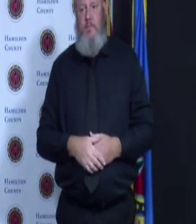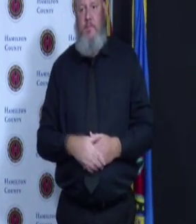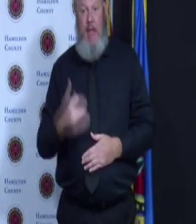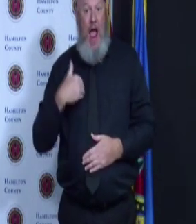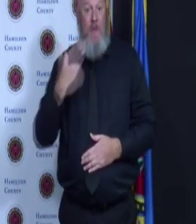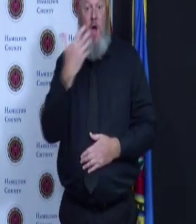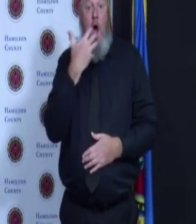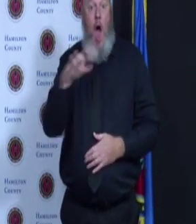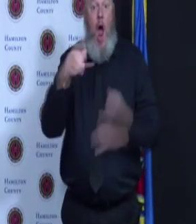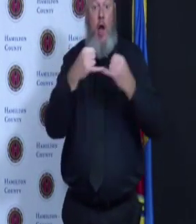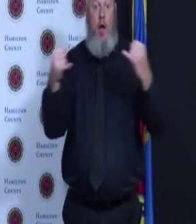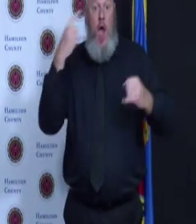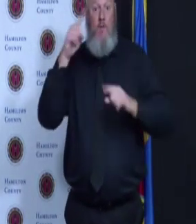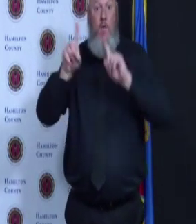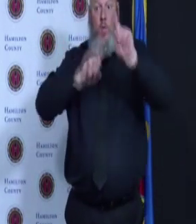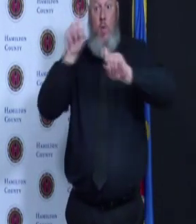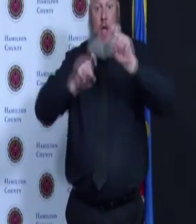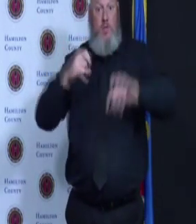is